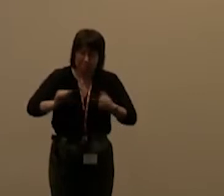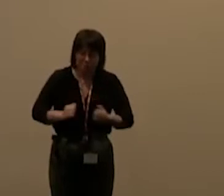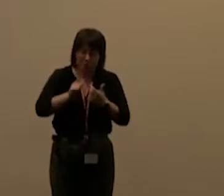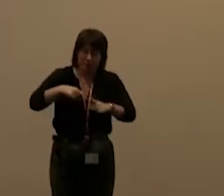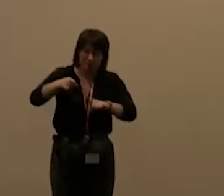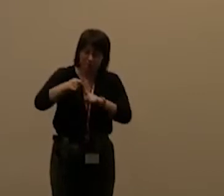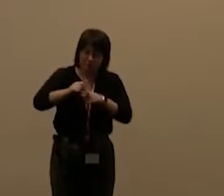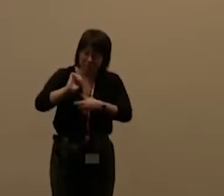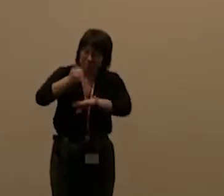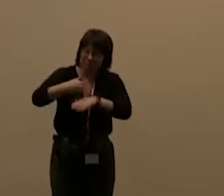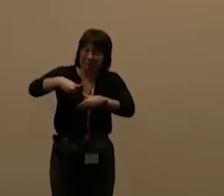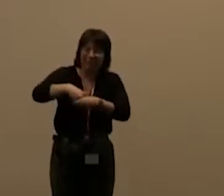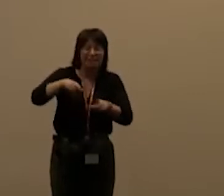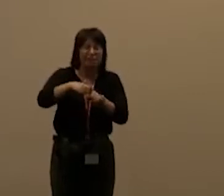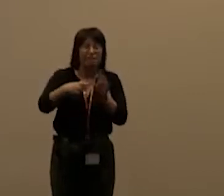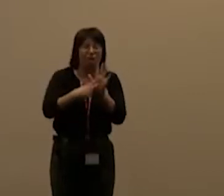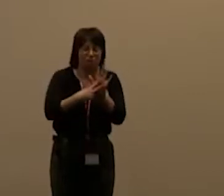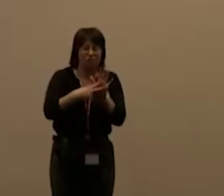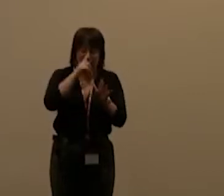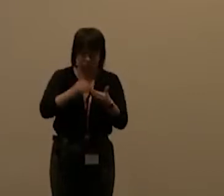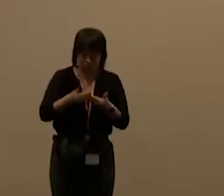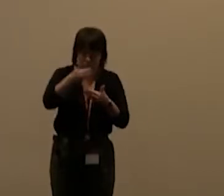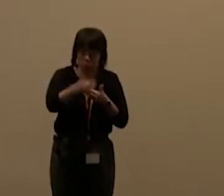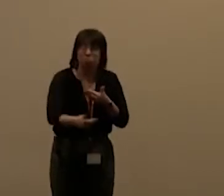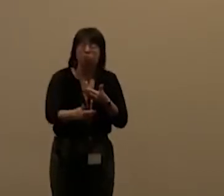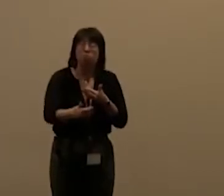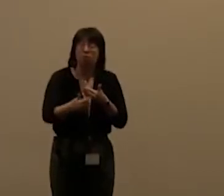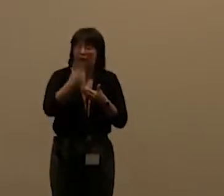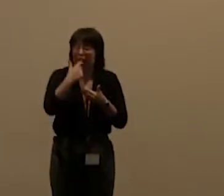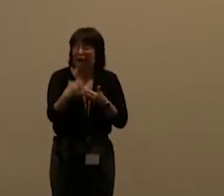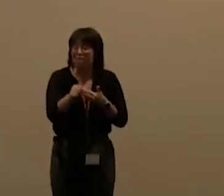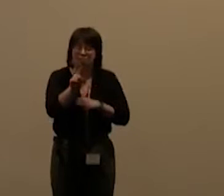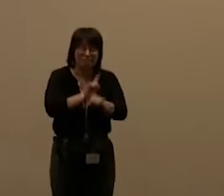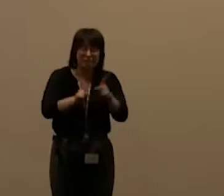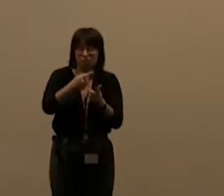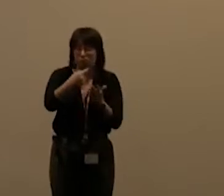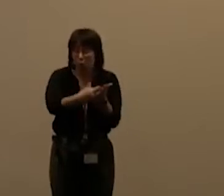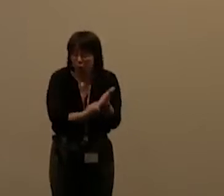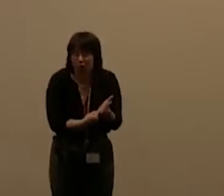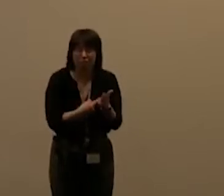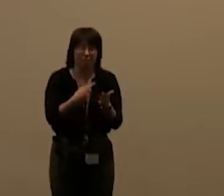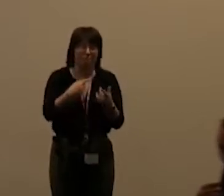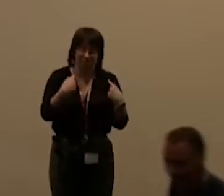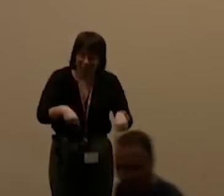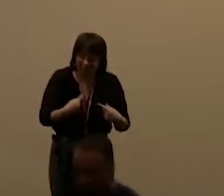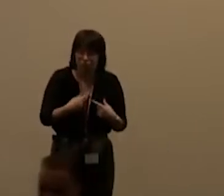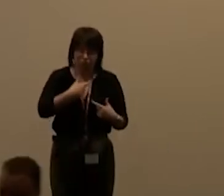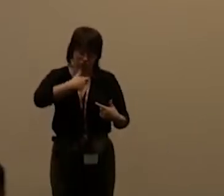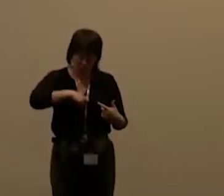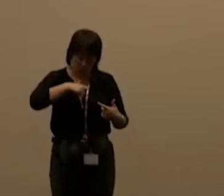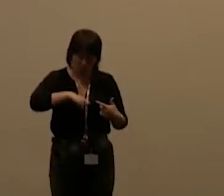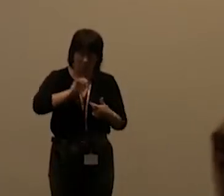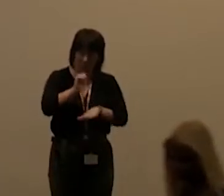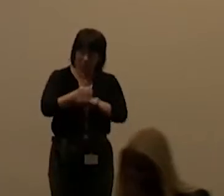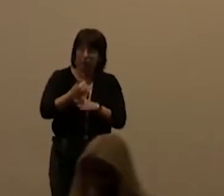that's stored in Dataverse. And we can take it a step further and do things like have business rules and validation, and even role-based